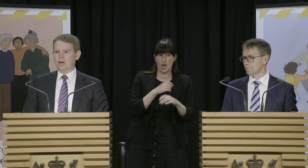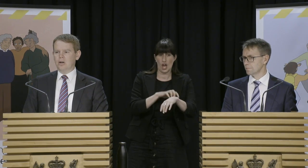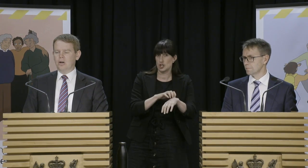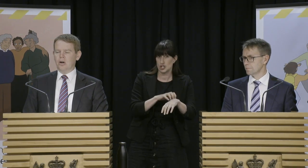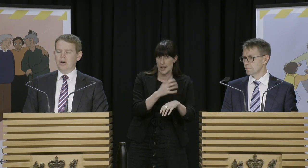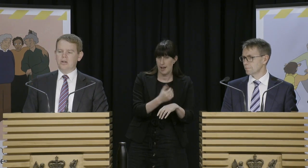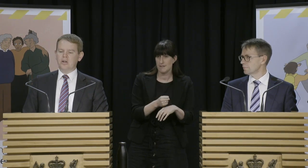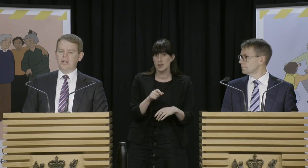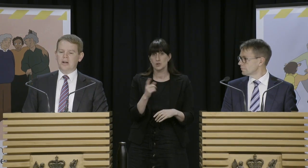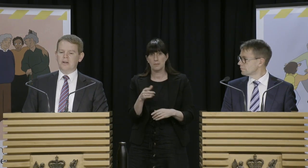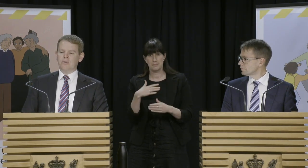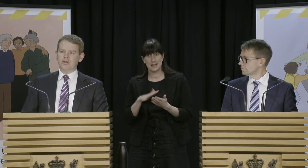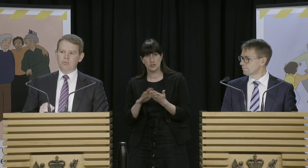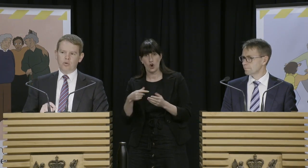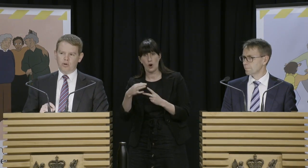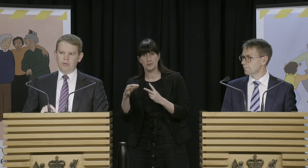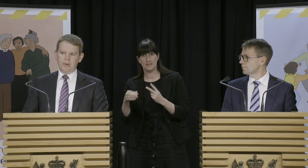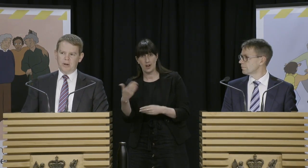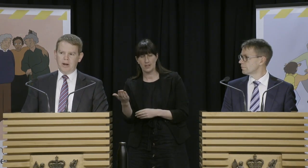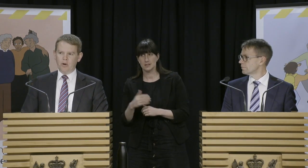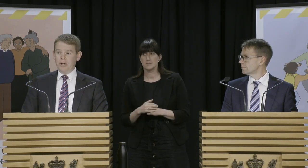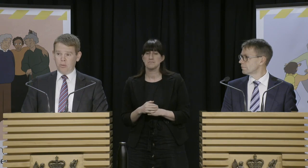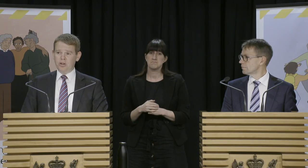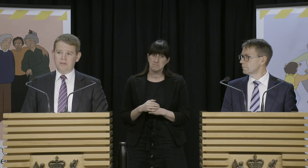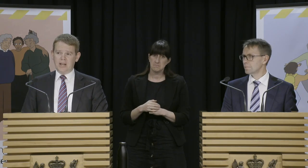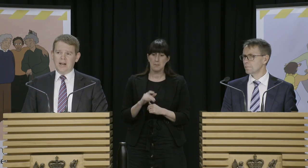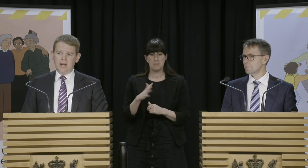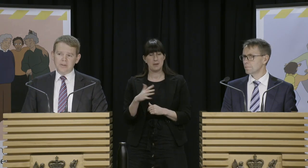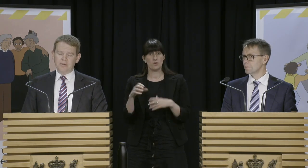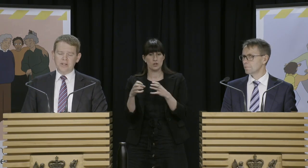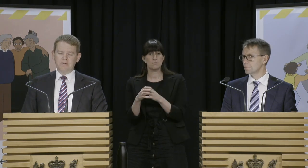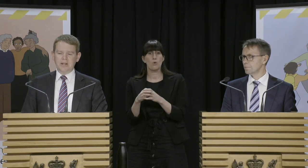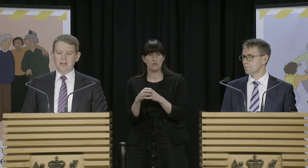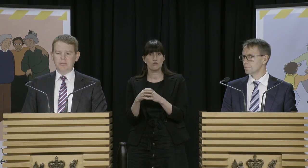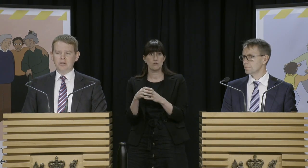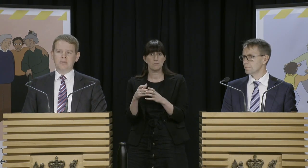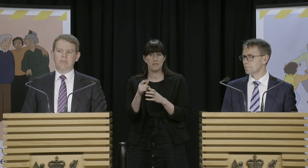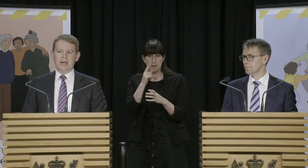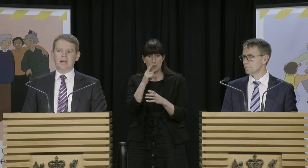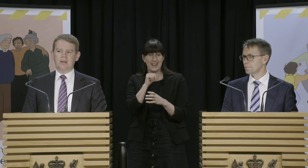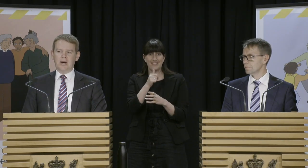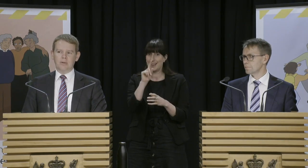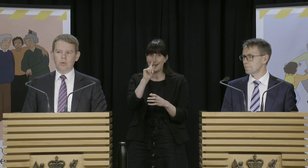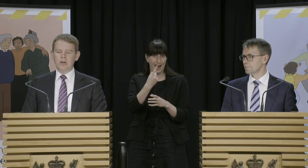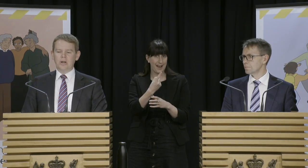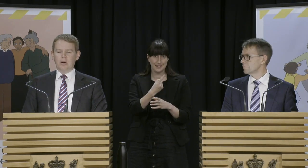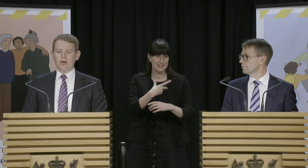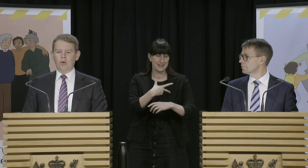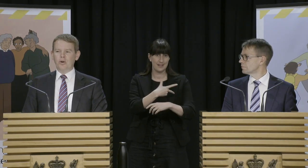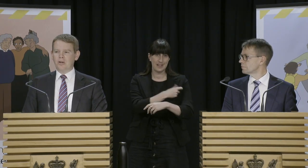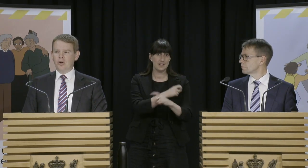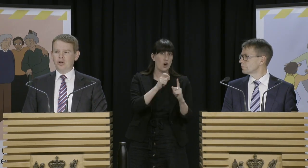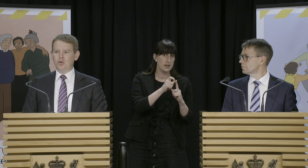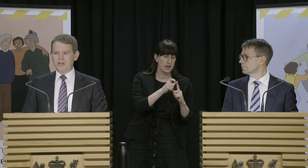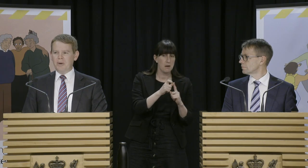25 and healthy? Certainly, I think for a small group of people, it may well be an option if they can't have the Pfizer Pfizer vaccine. But in terms of making it available, we're